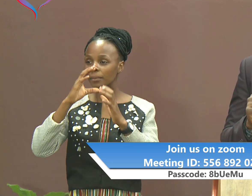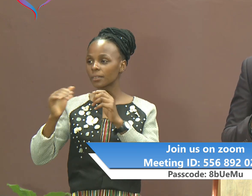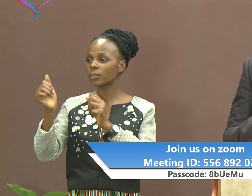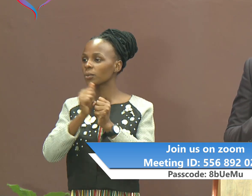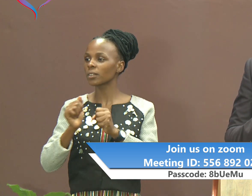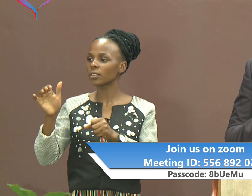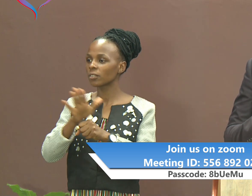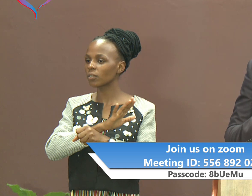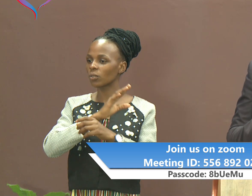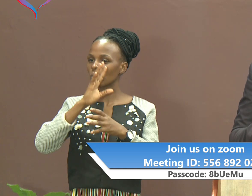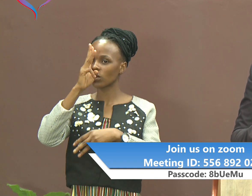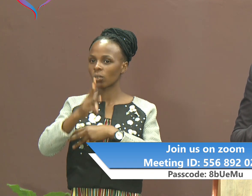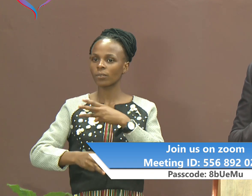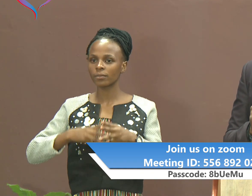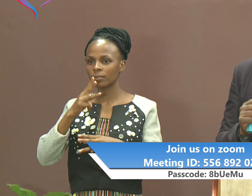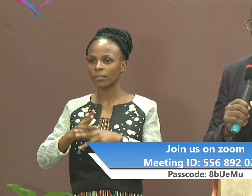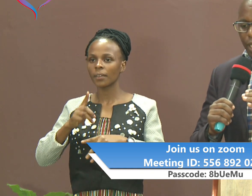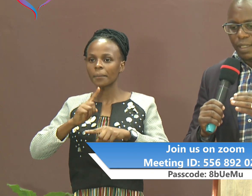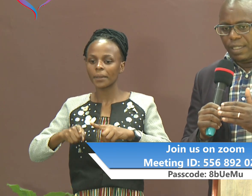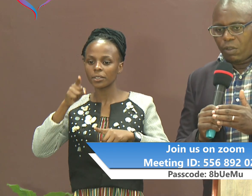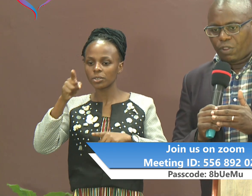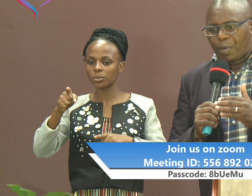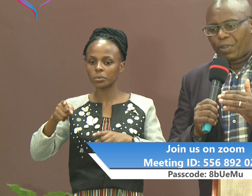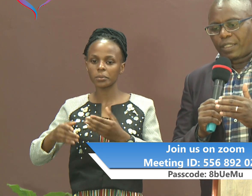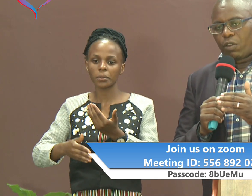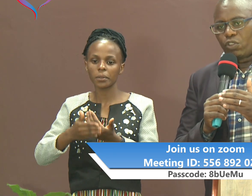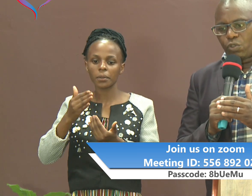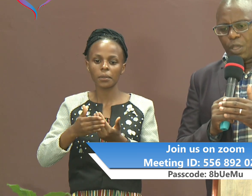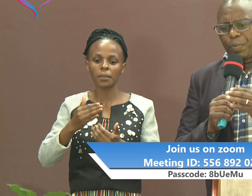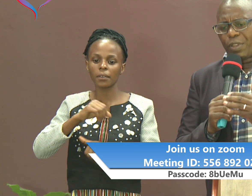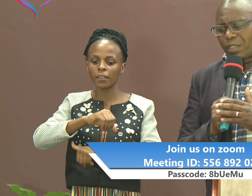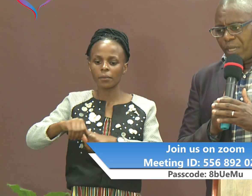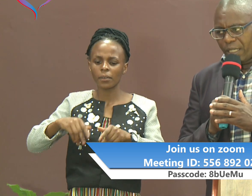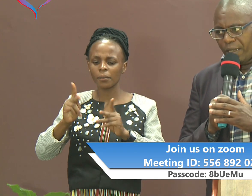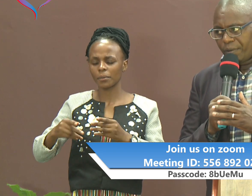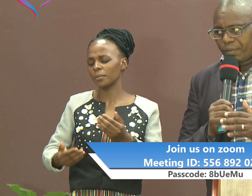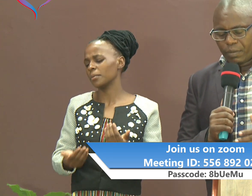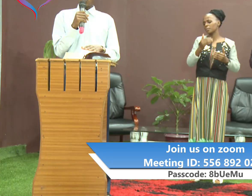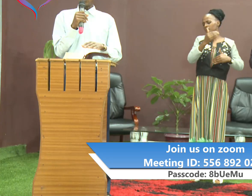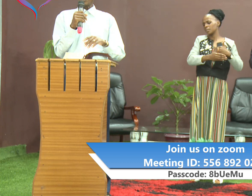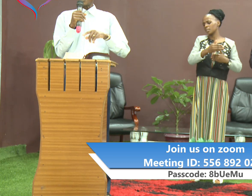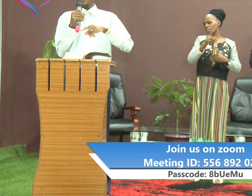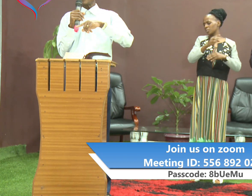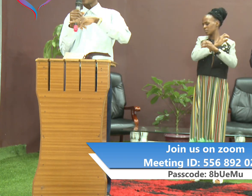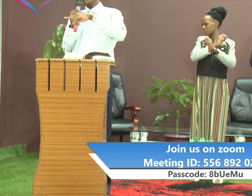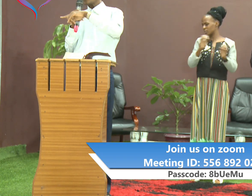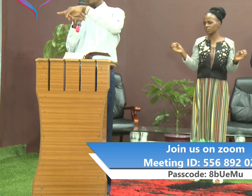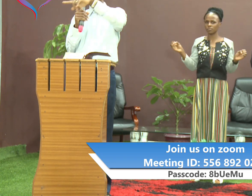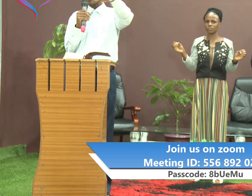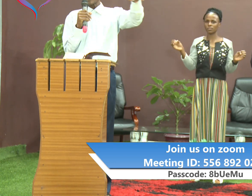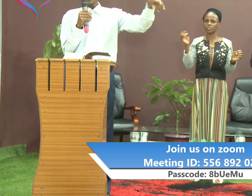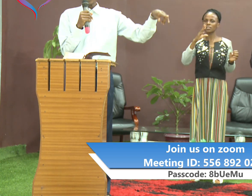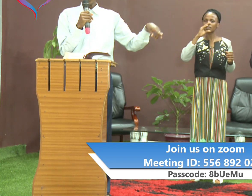world, but you're not paying attention to the inner circle, the people that are close to you, the people that matter. Oyogera n'ensi